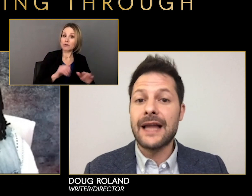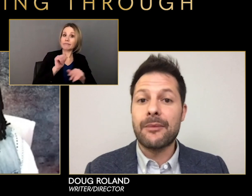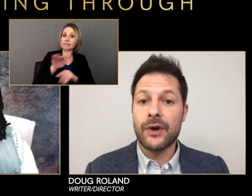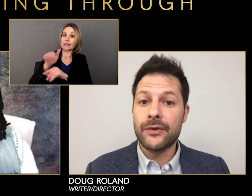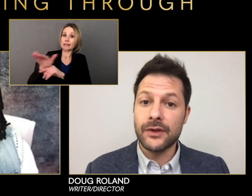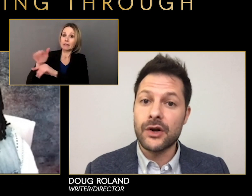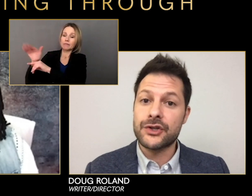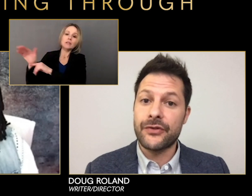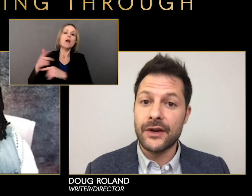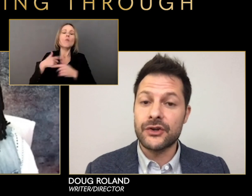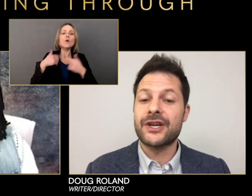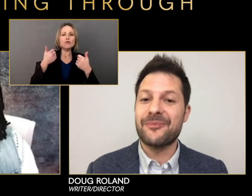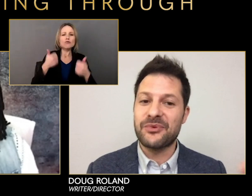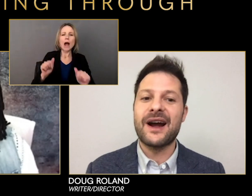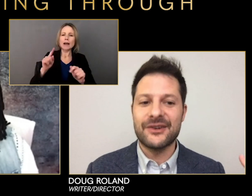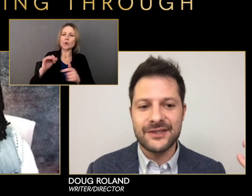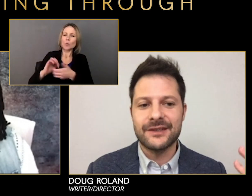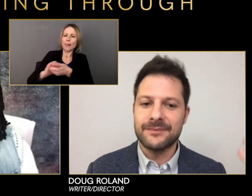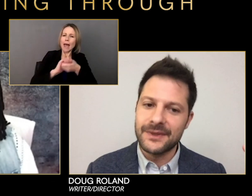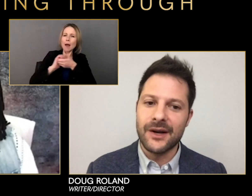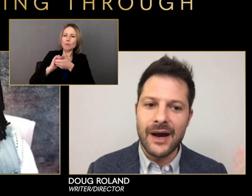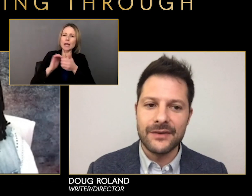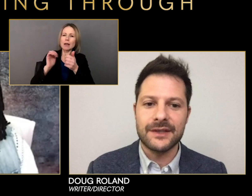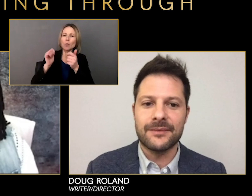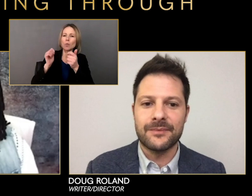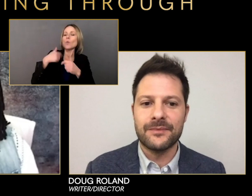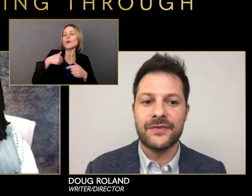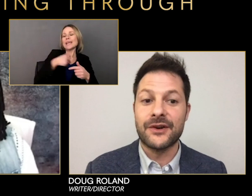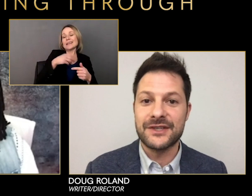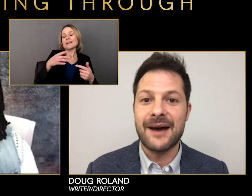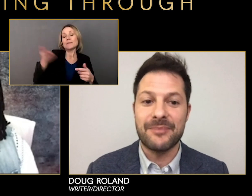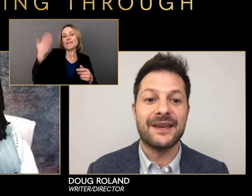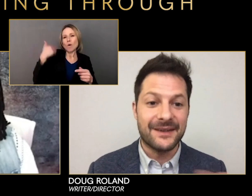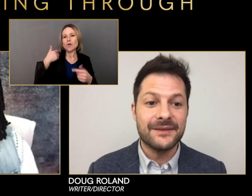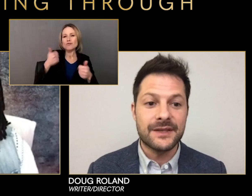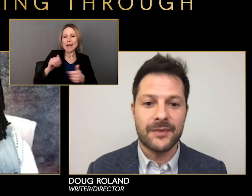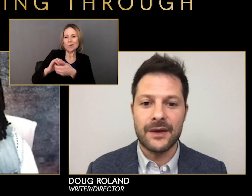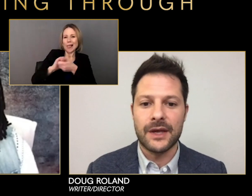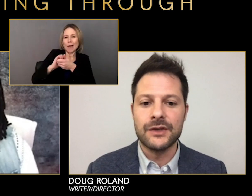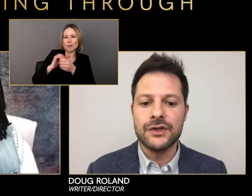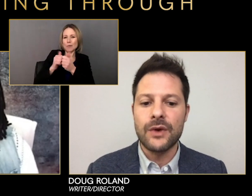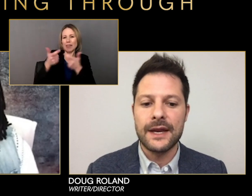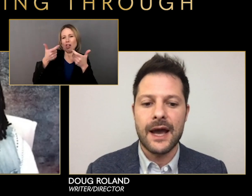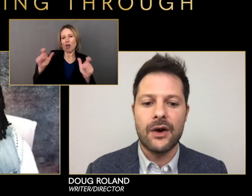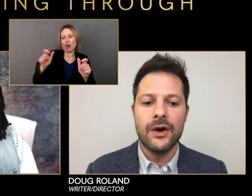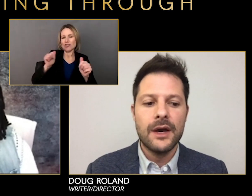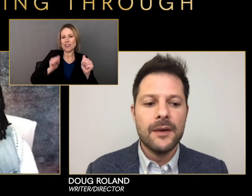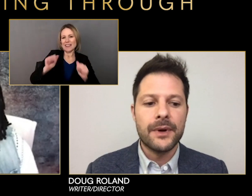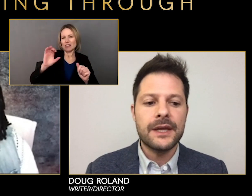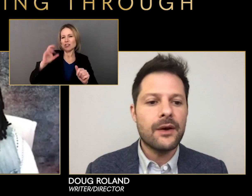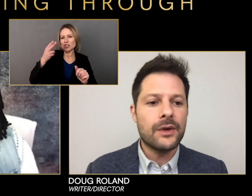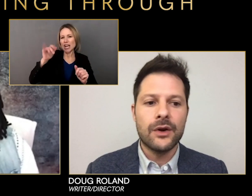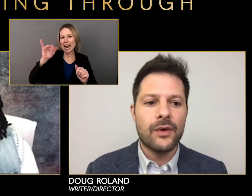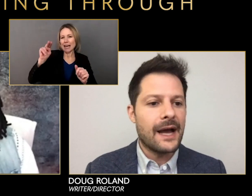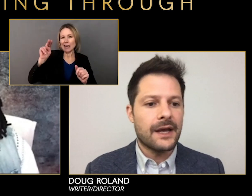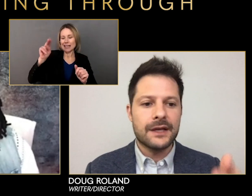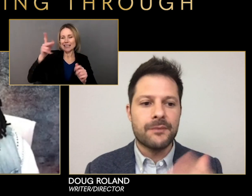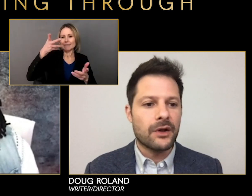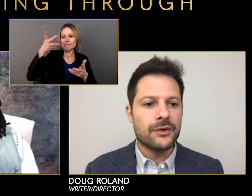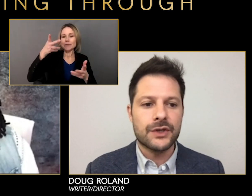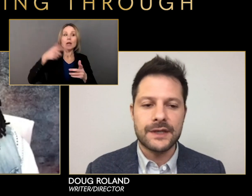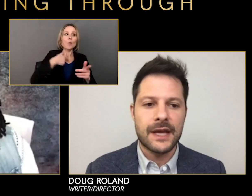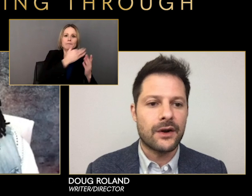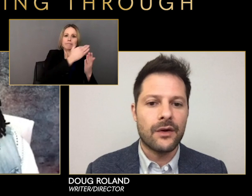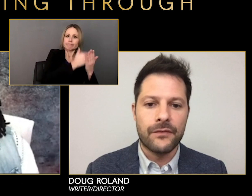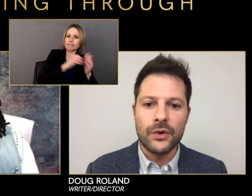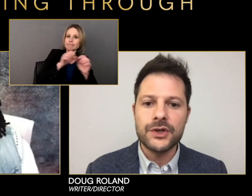trying to collaborate with a larger theater chain prior to obviously theaters not being something that we can do right now. But yeah, as